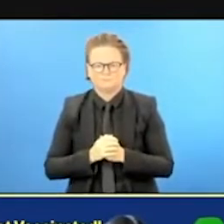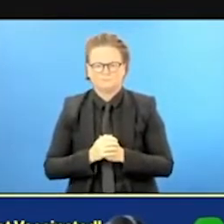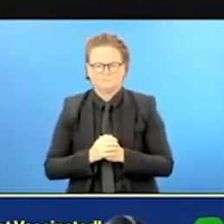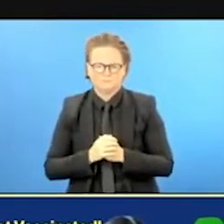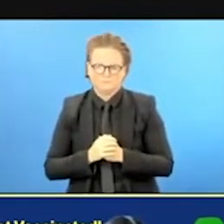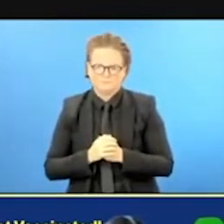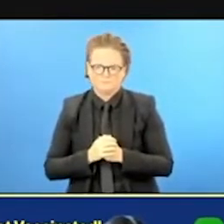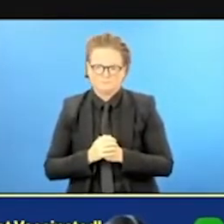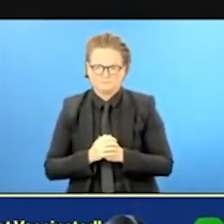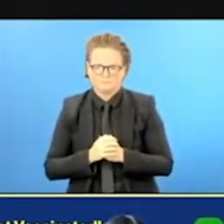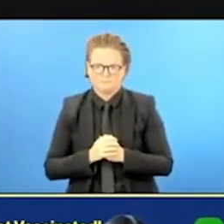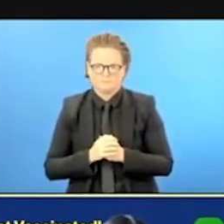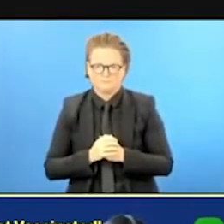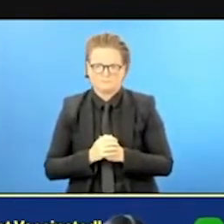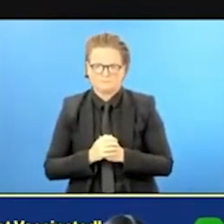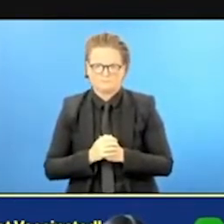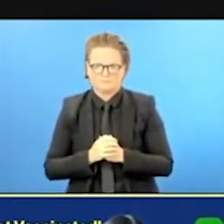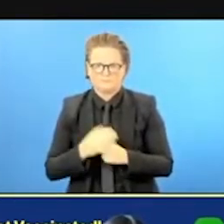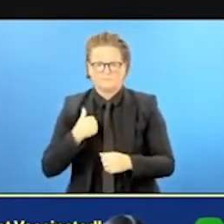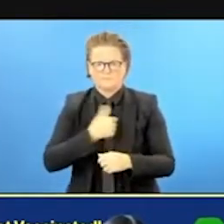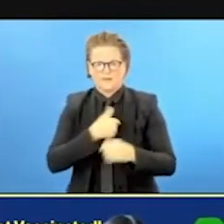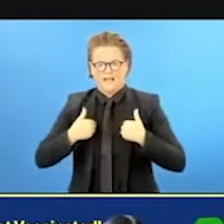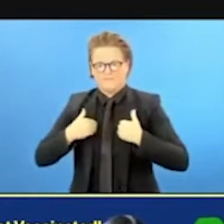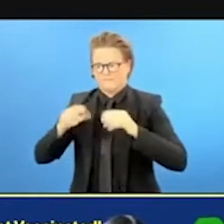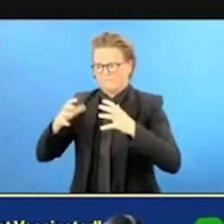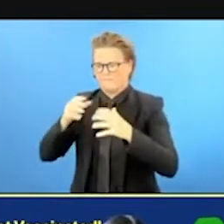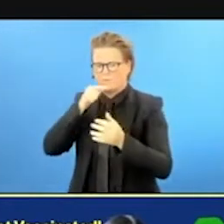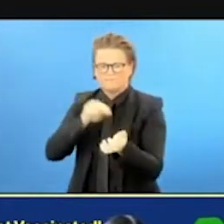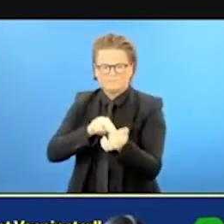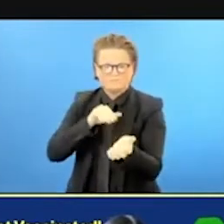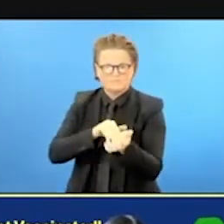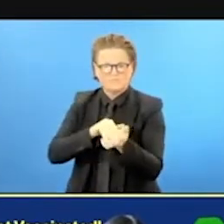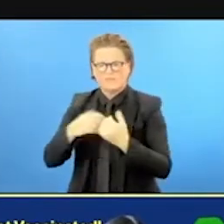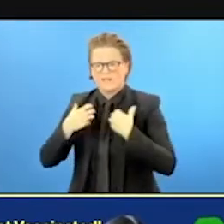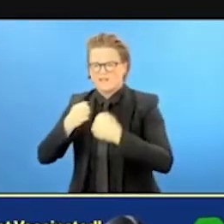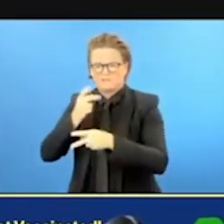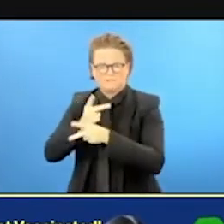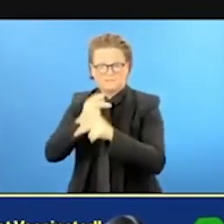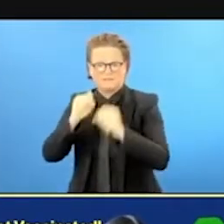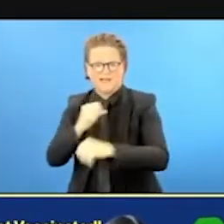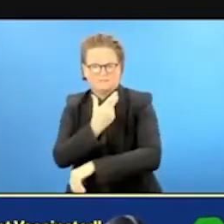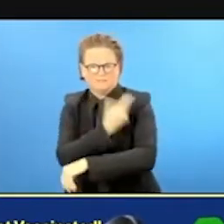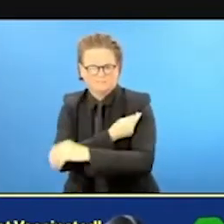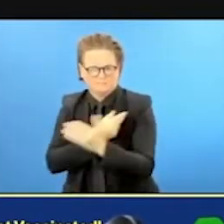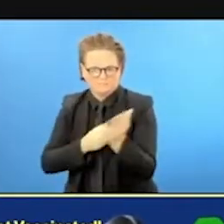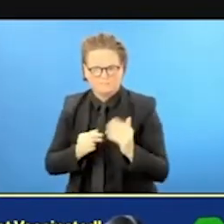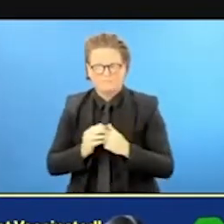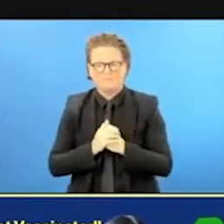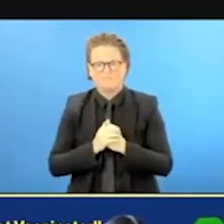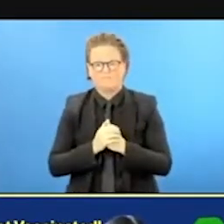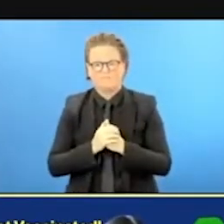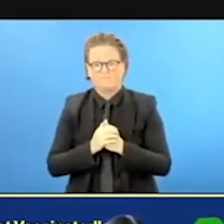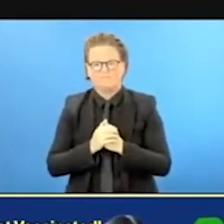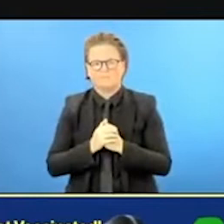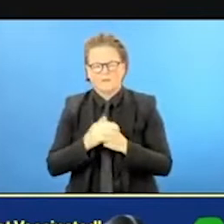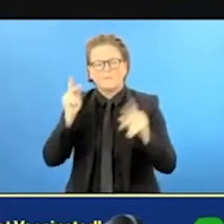our healthcare workers as well as our long-term care residents. The next phase that became eligible, which we